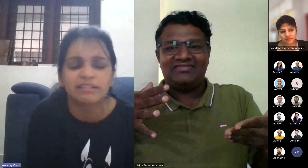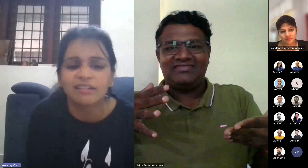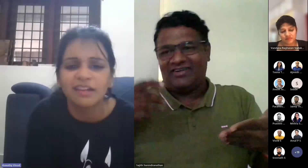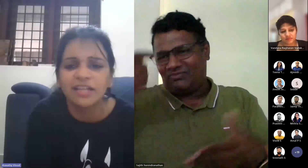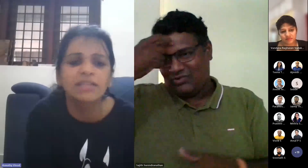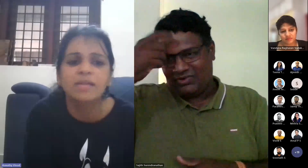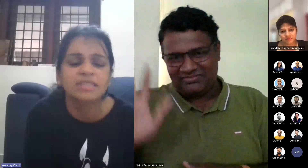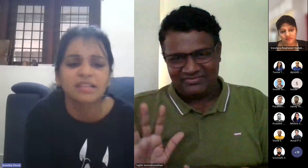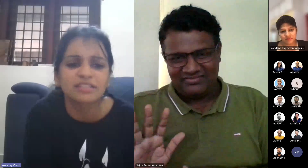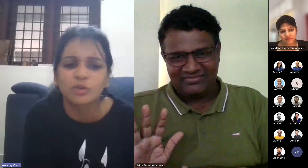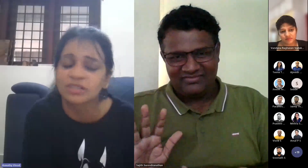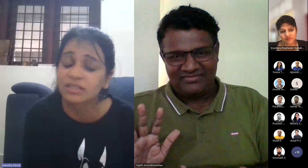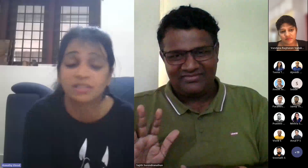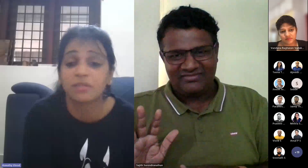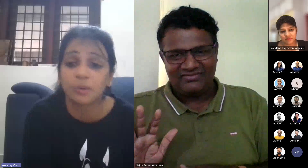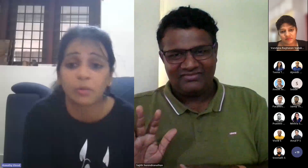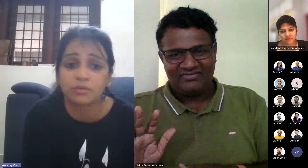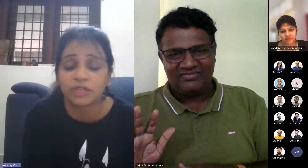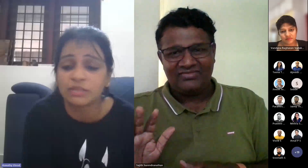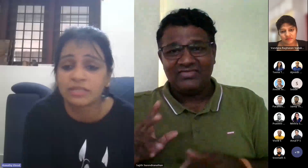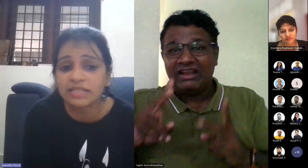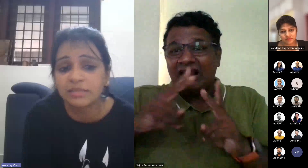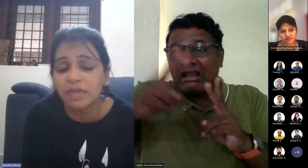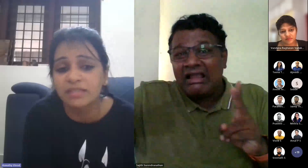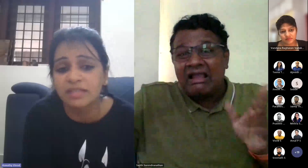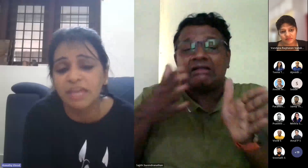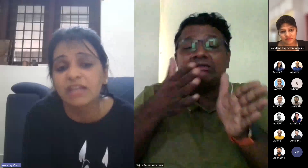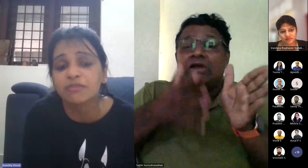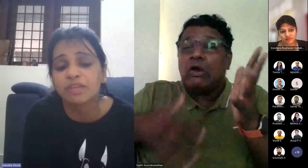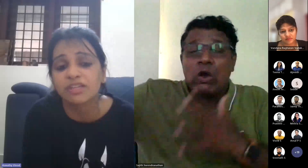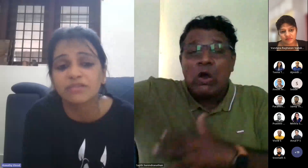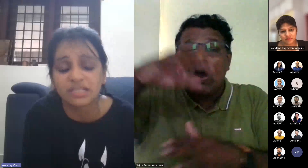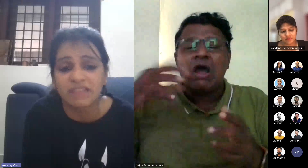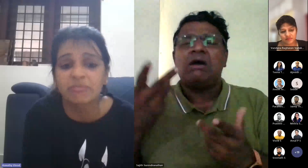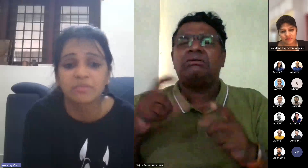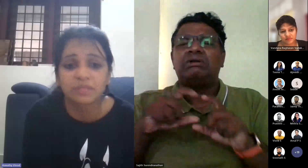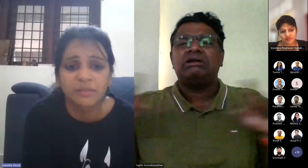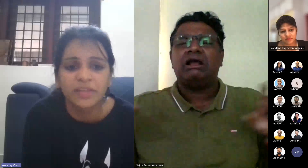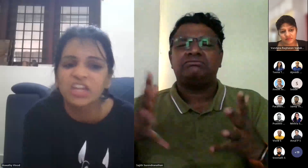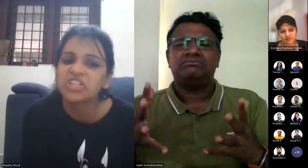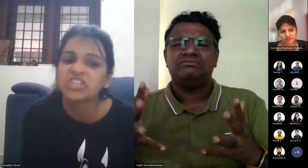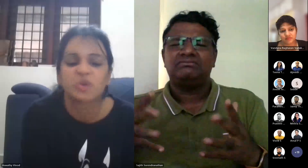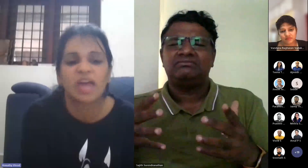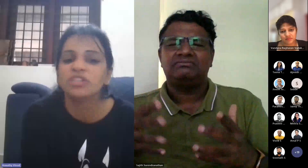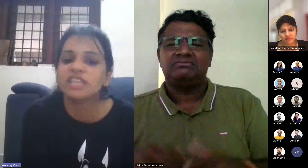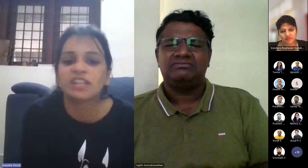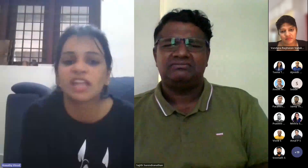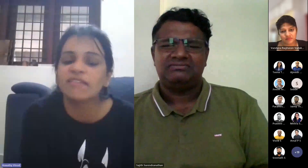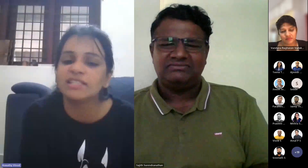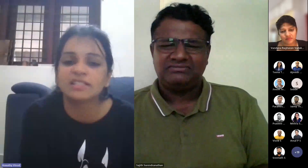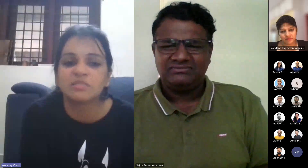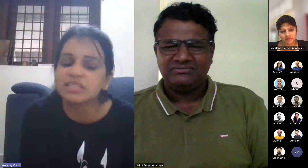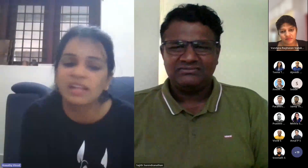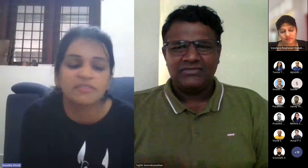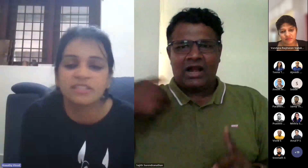not clear. Nothing makes sense to us, and that's a big problem for us because that's the main information for us deaf people. So I would say the